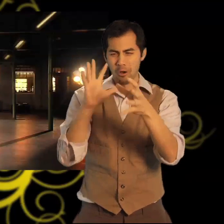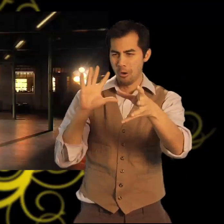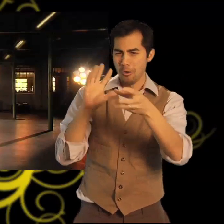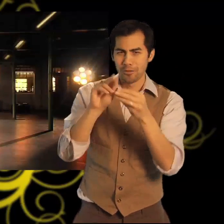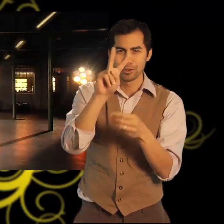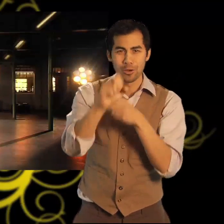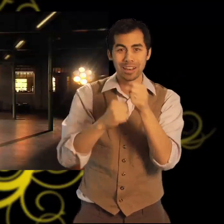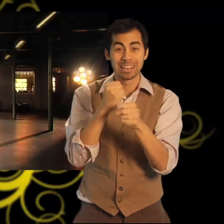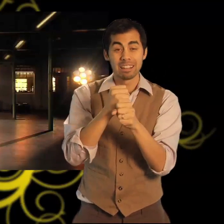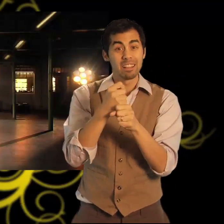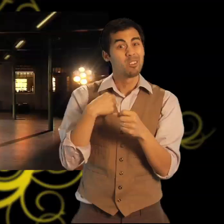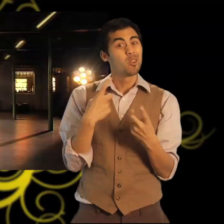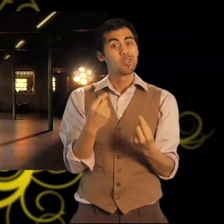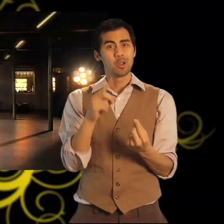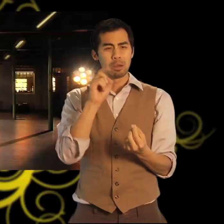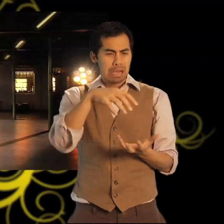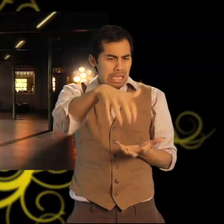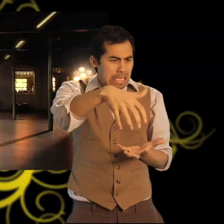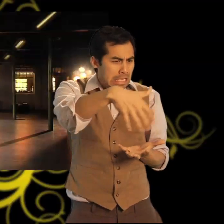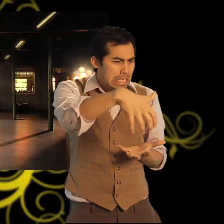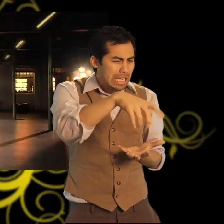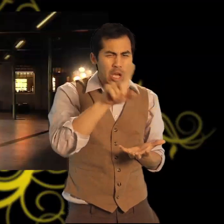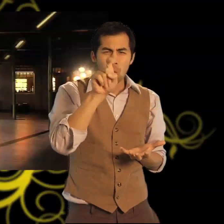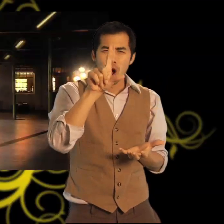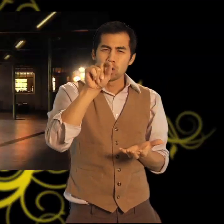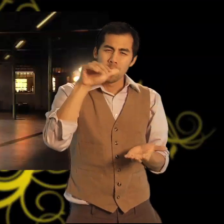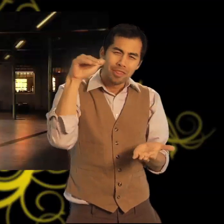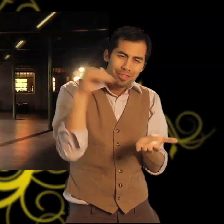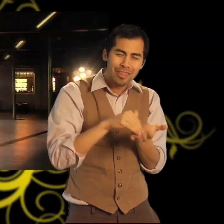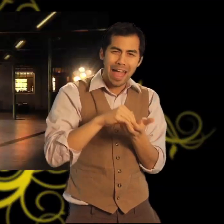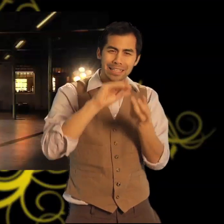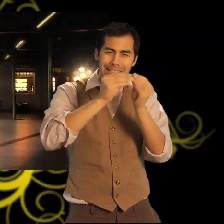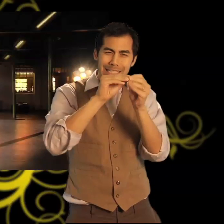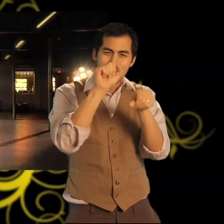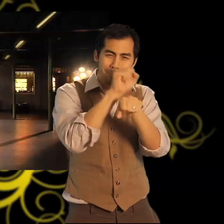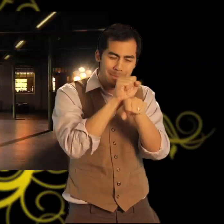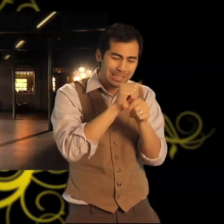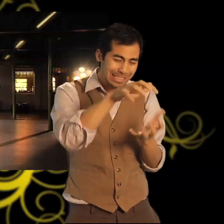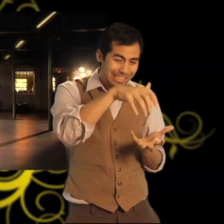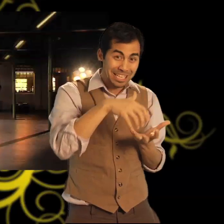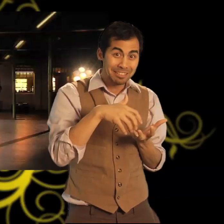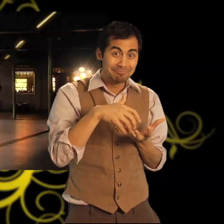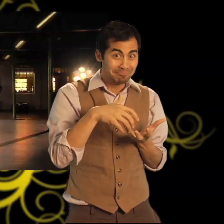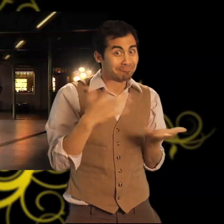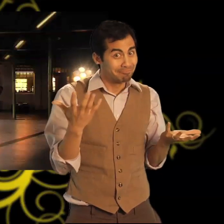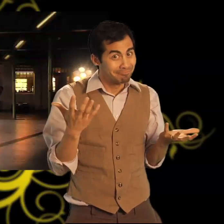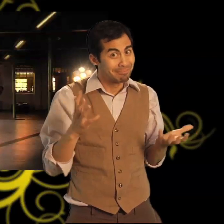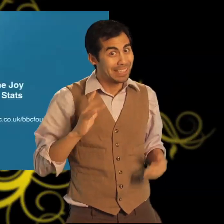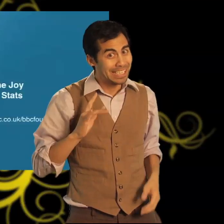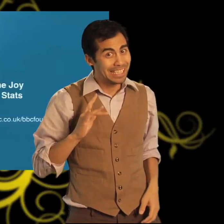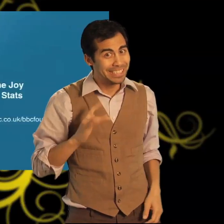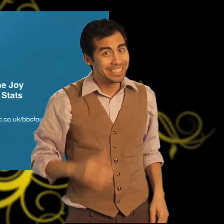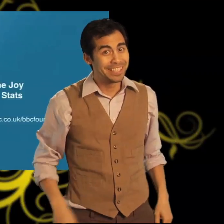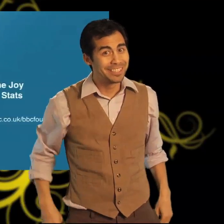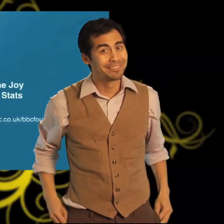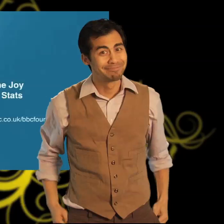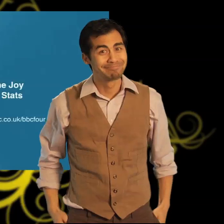beyond. It involved plotting of 120,000 numbers. Pretty neat, huh?